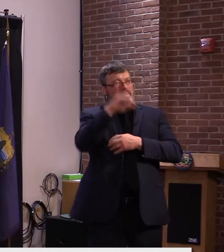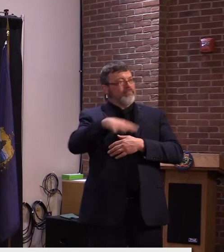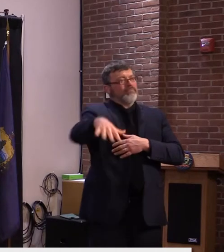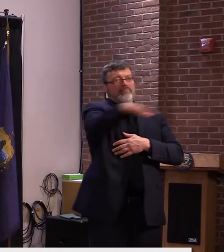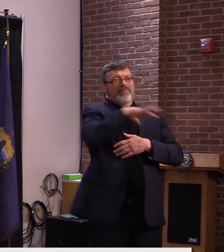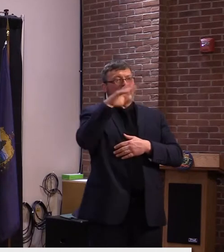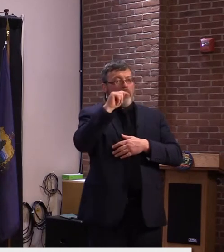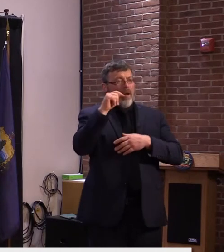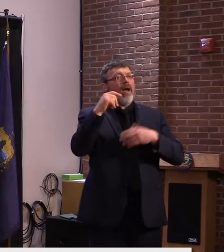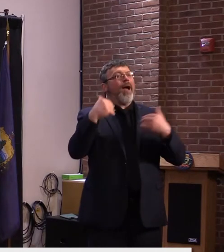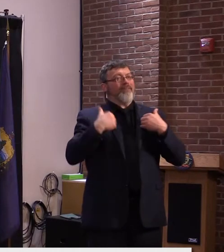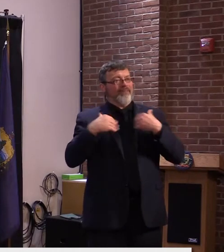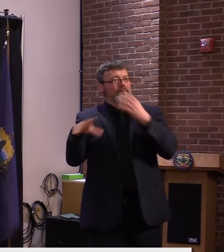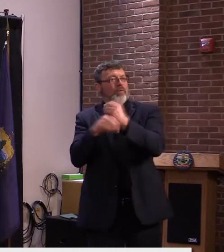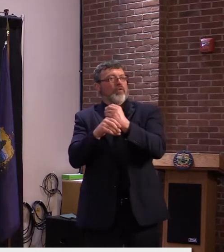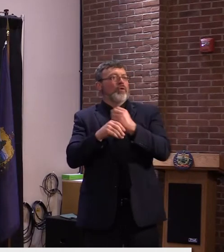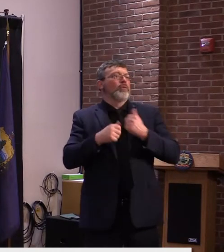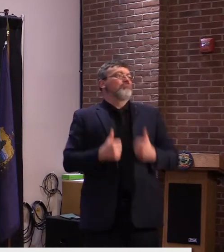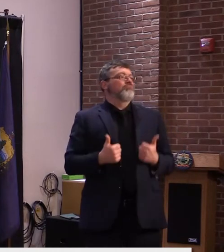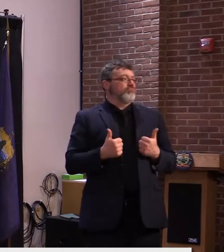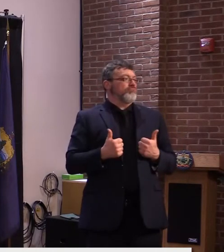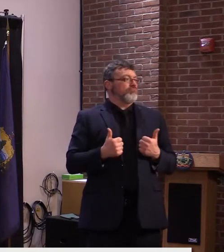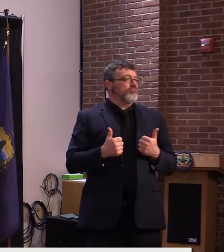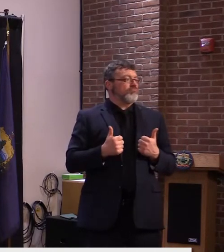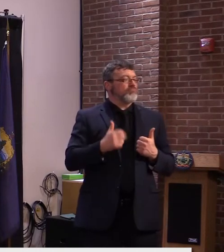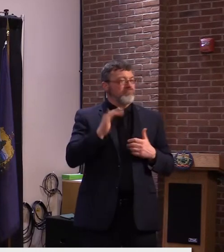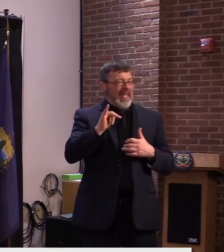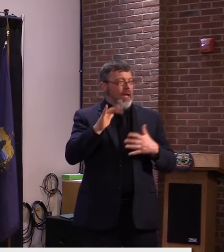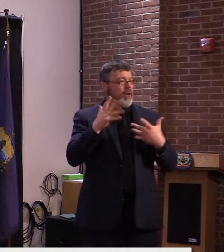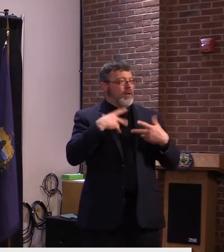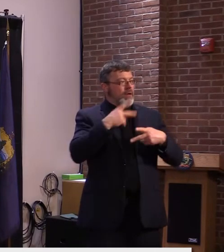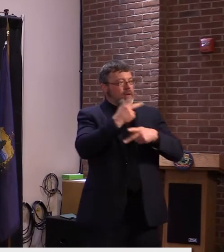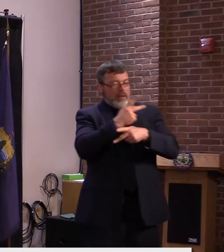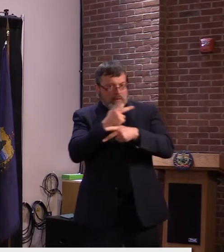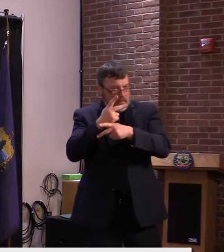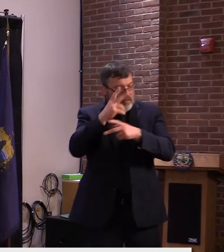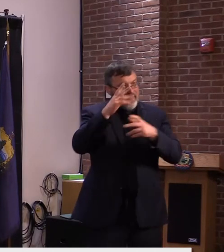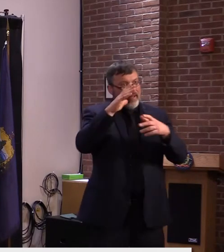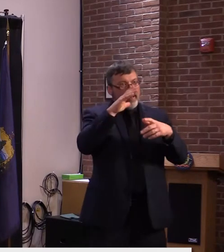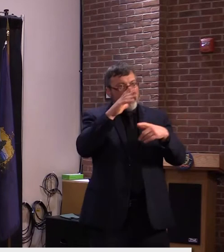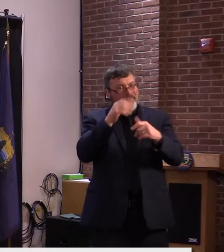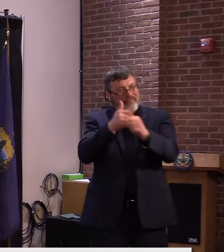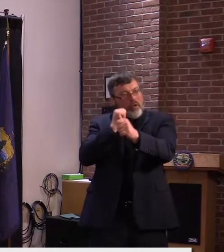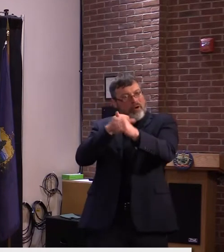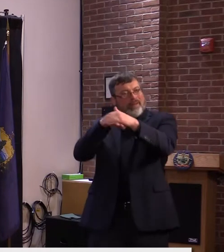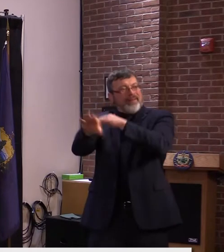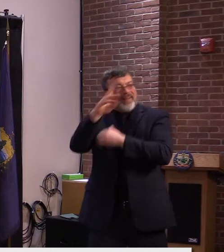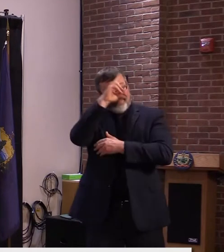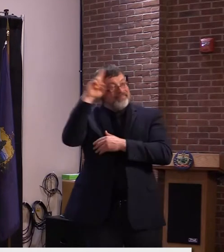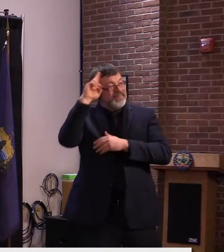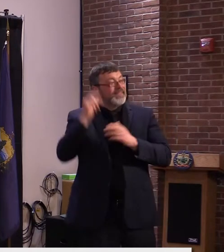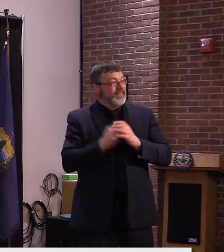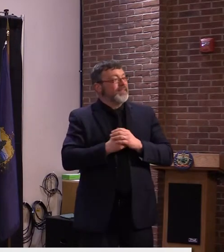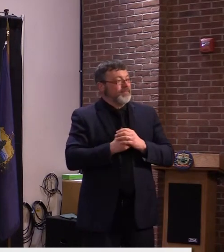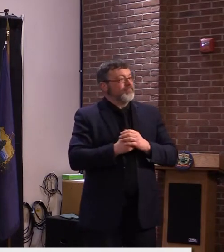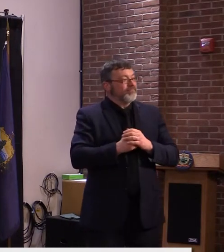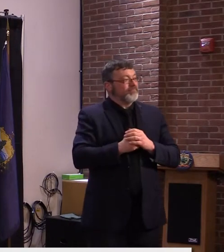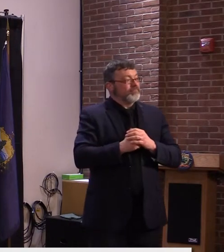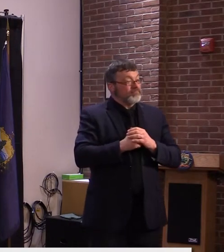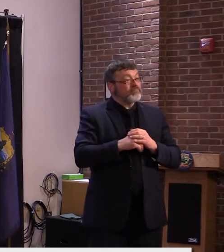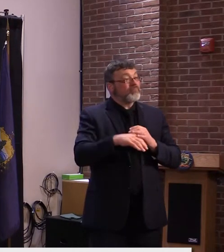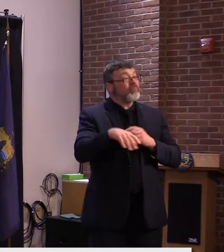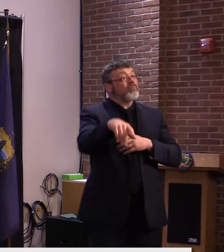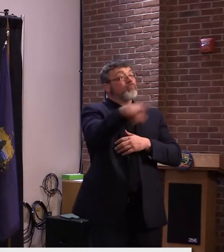keep Vermonters protected and out of the hospital, including residents of long-term care facilities. I